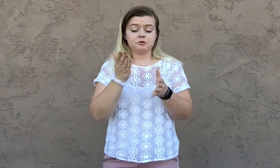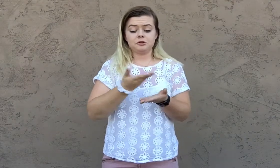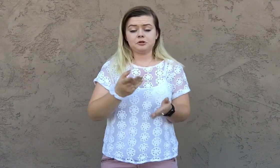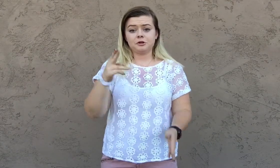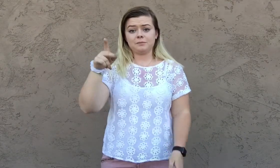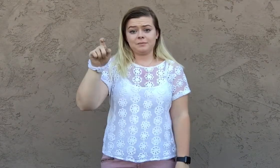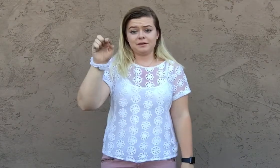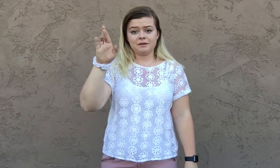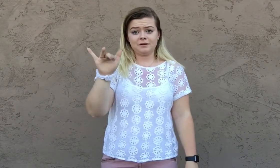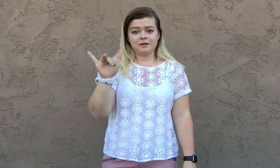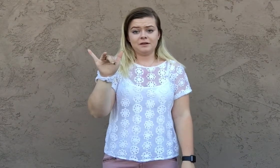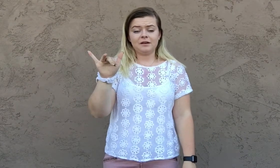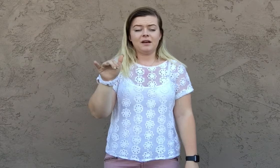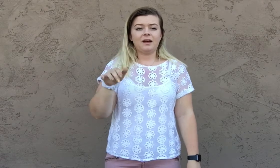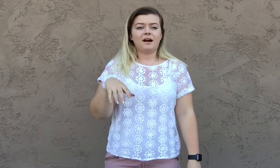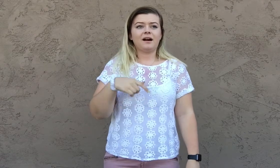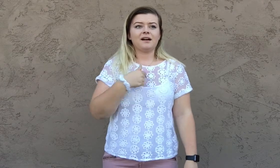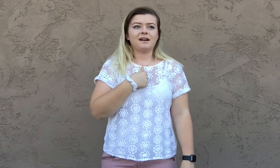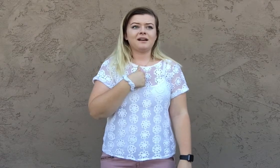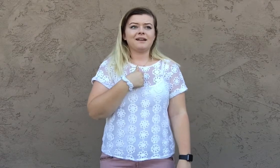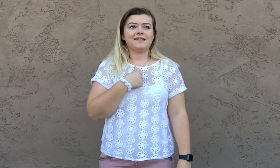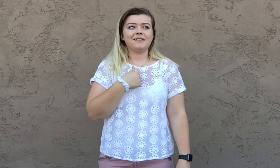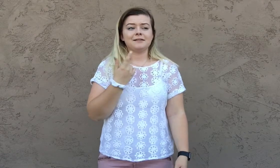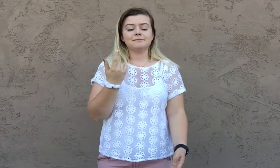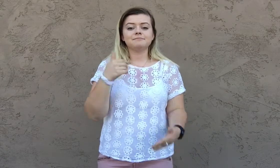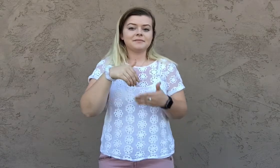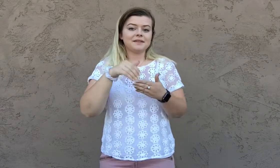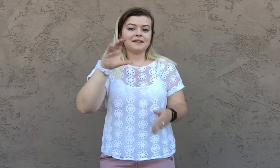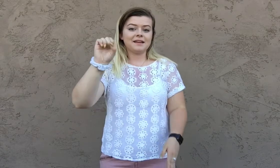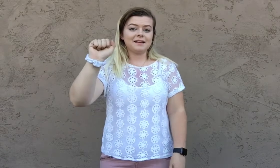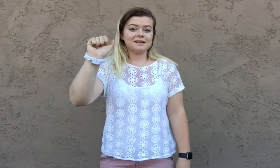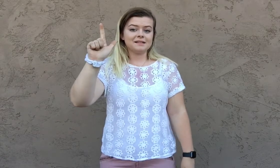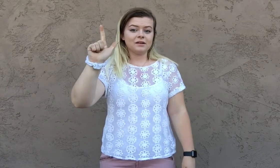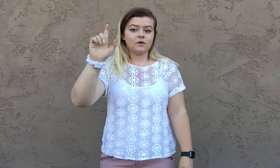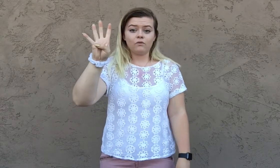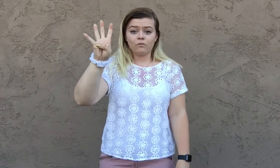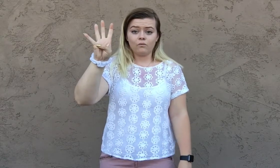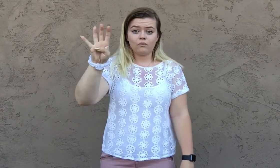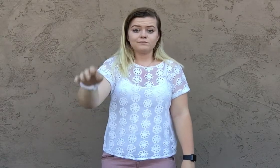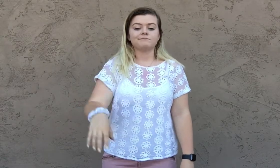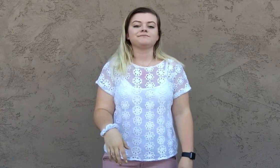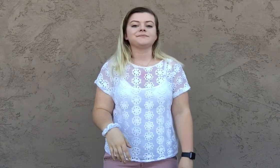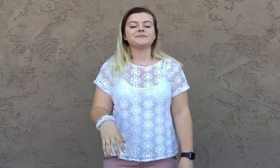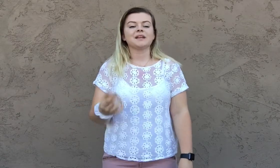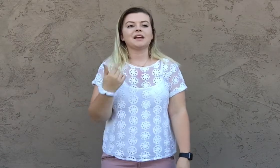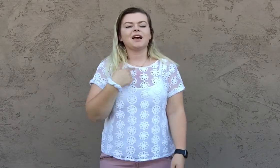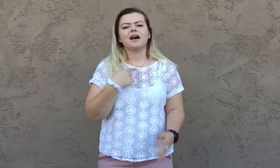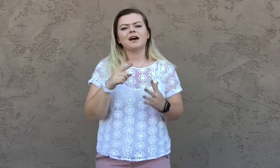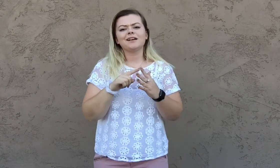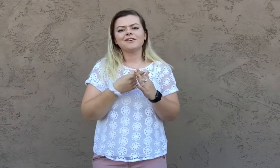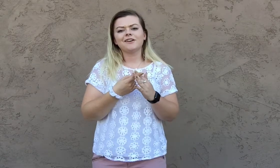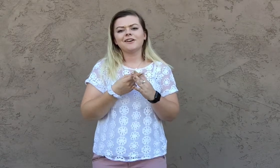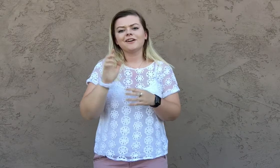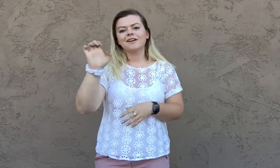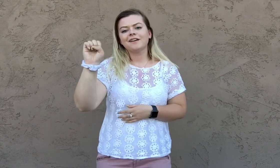I'm a senior here at Perry. I'm in ASL 4. I